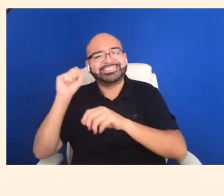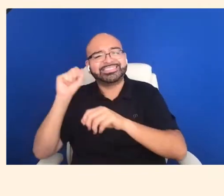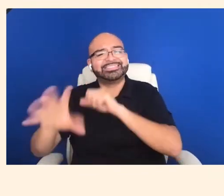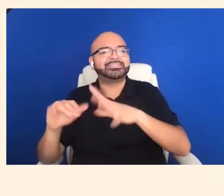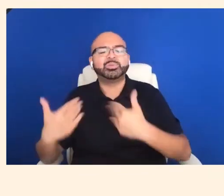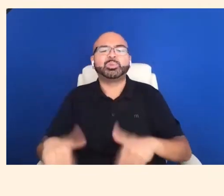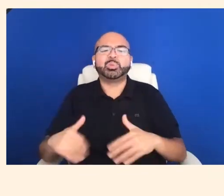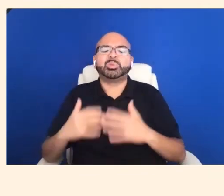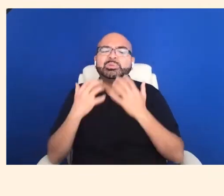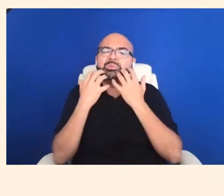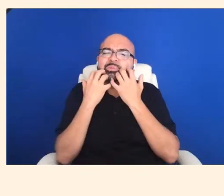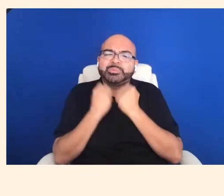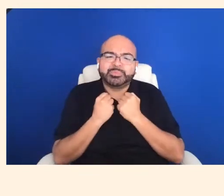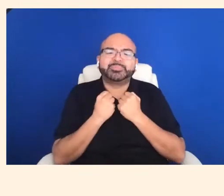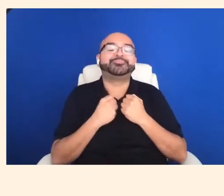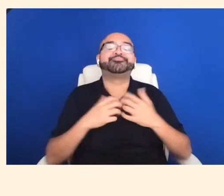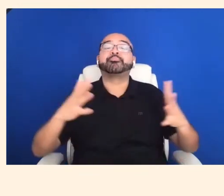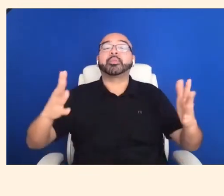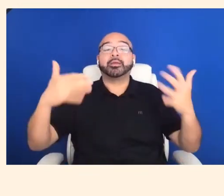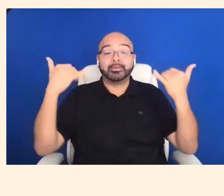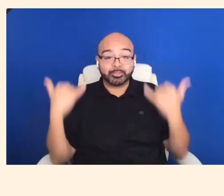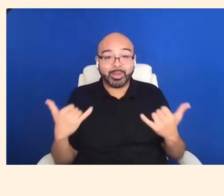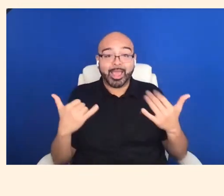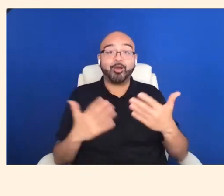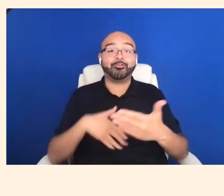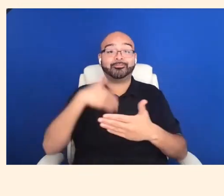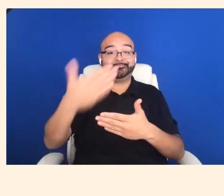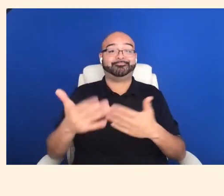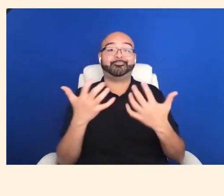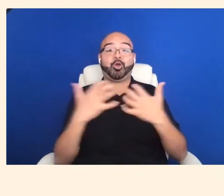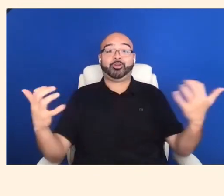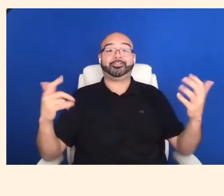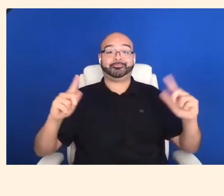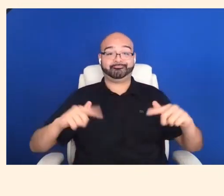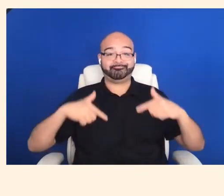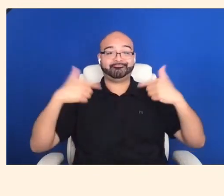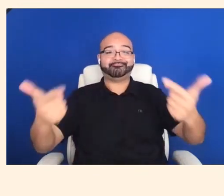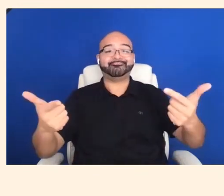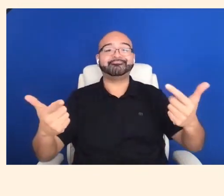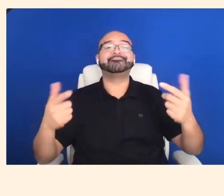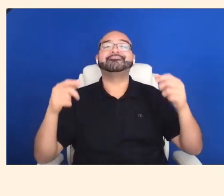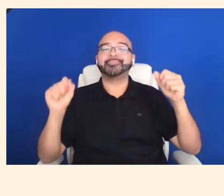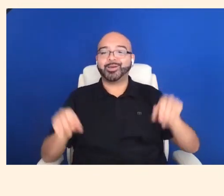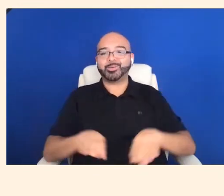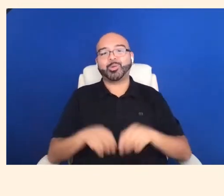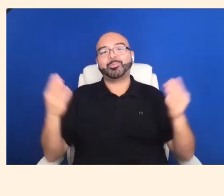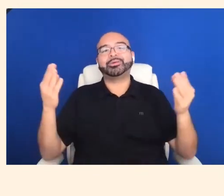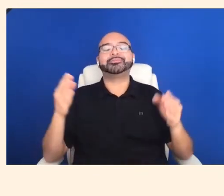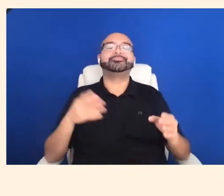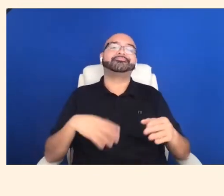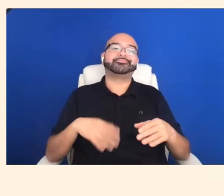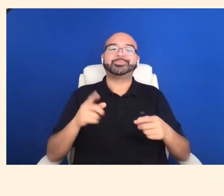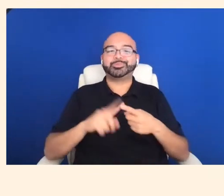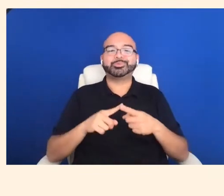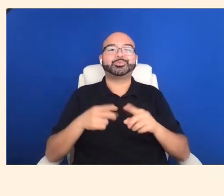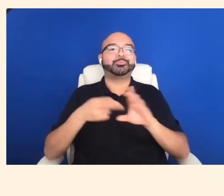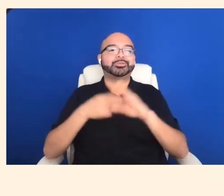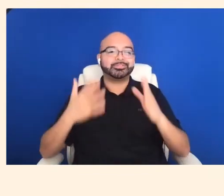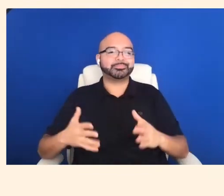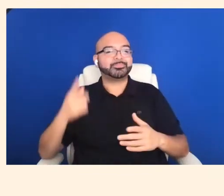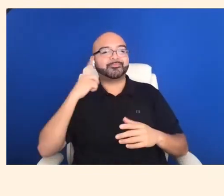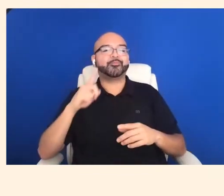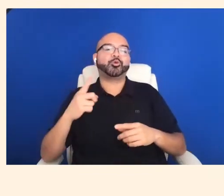invaluable. So now, audience, it's your turn. It's time to open the floor to our participants for a Q&A